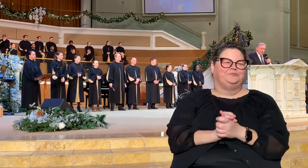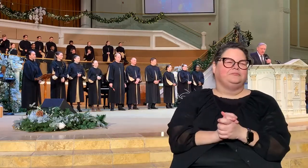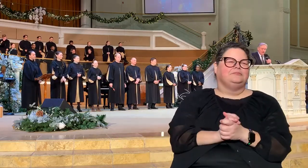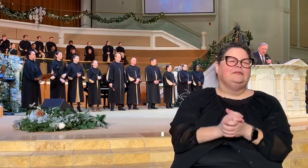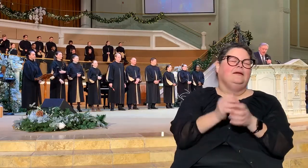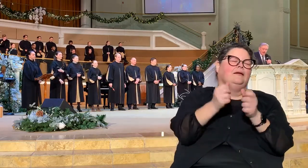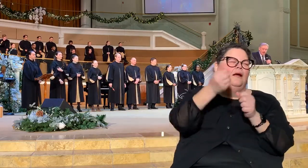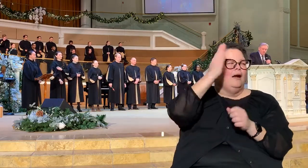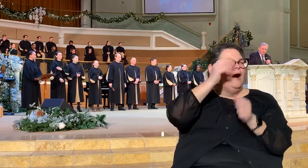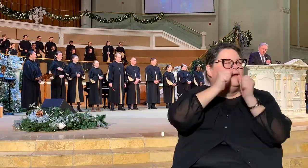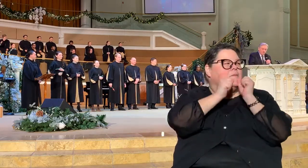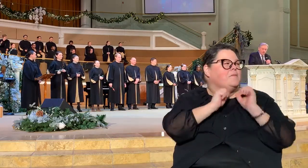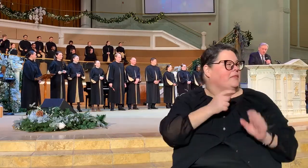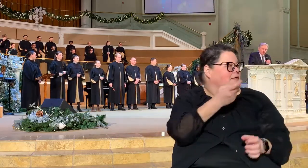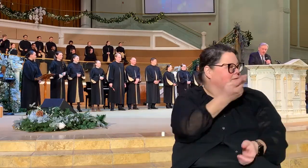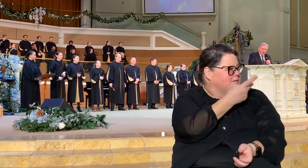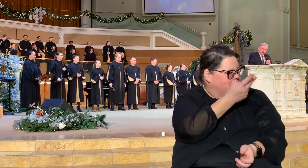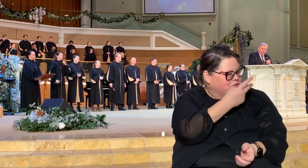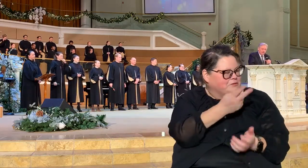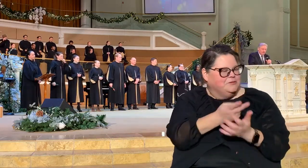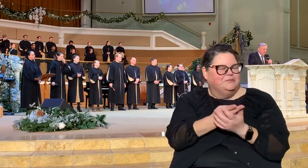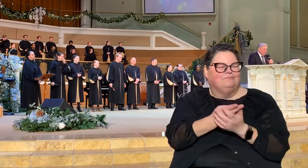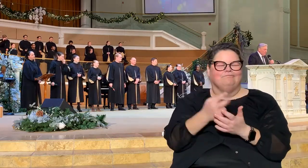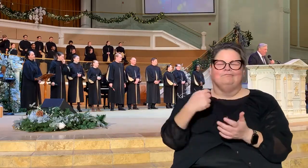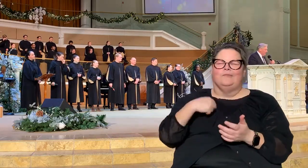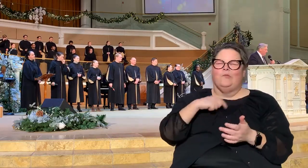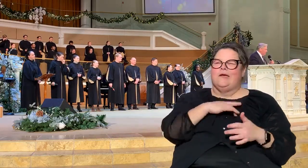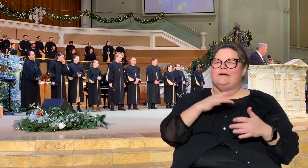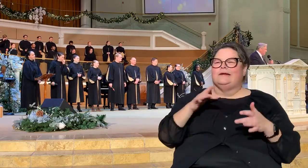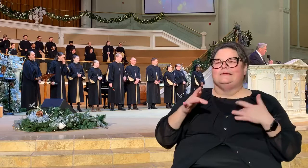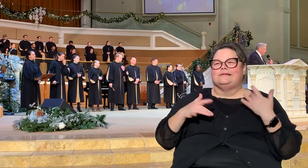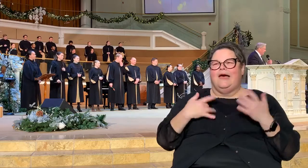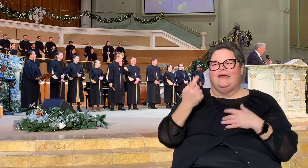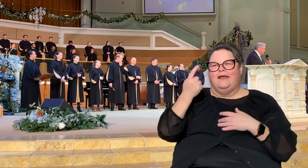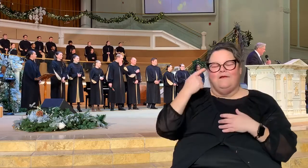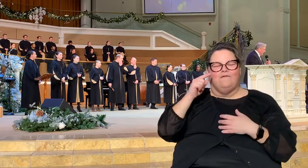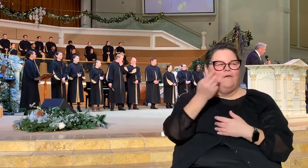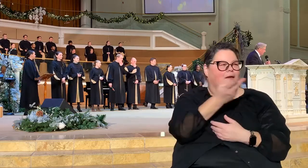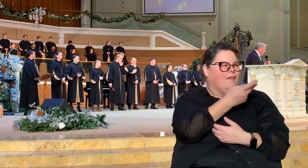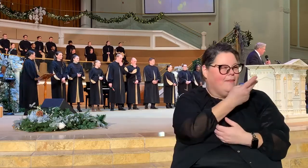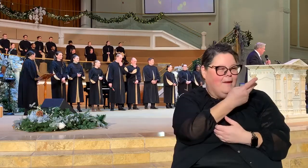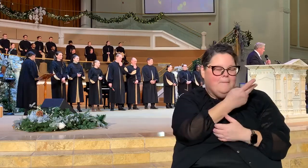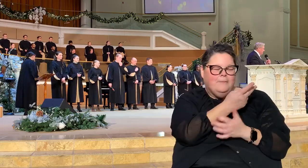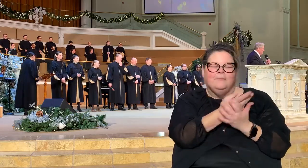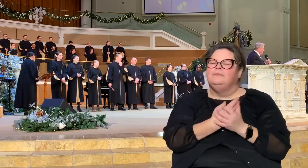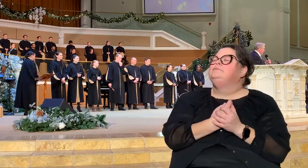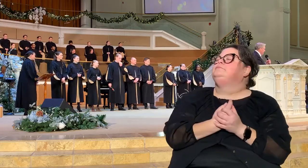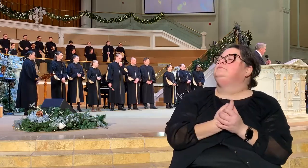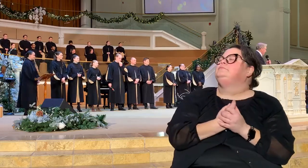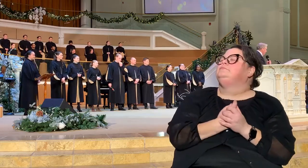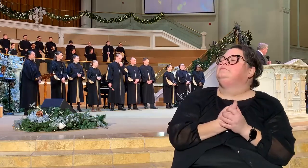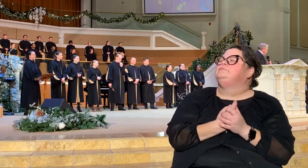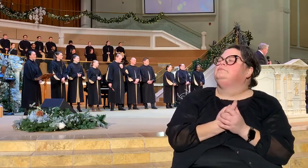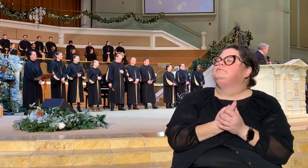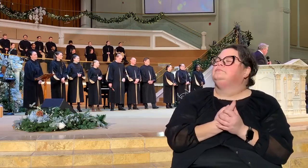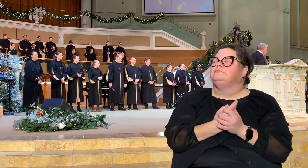Elizabeth. We're excited for them. Amen.